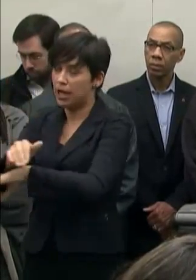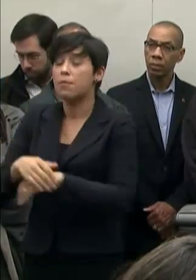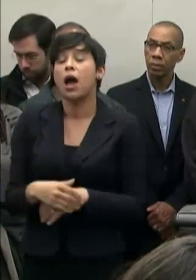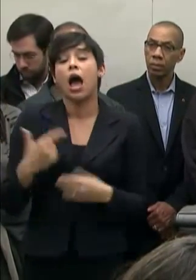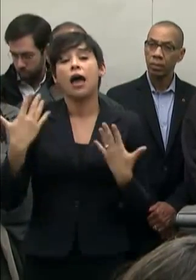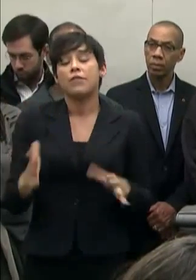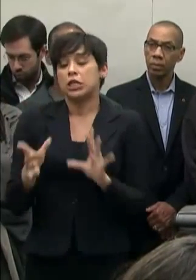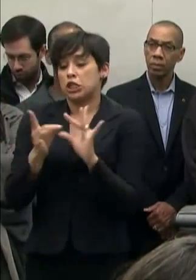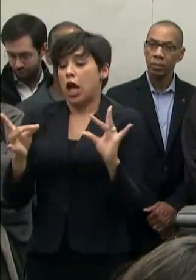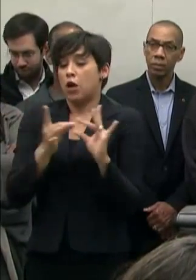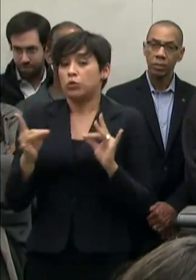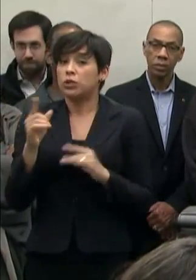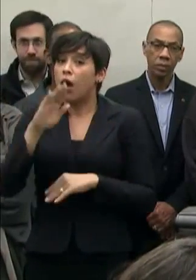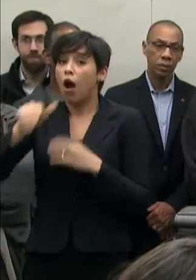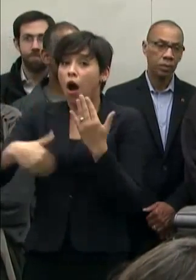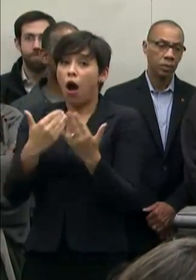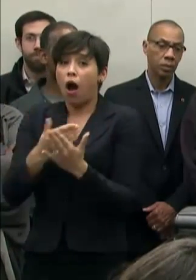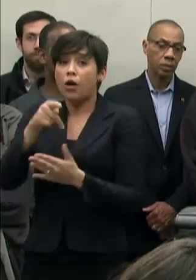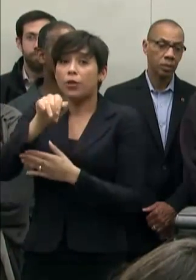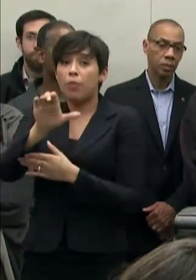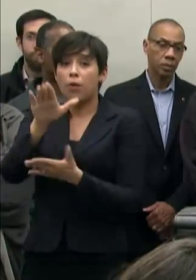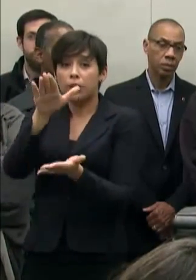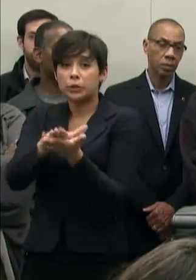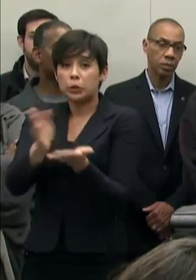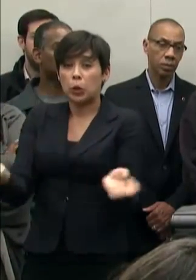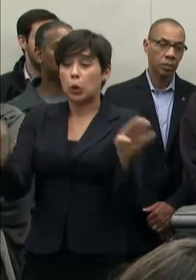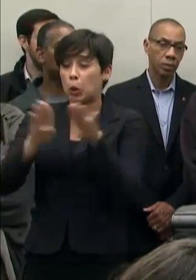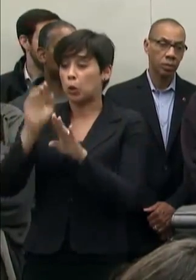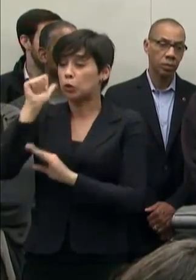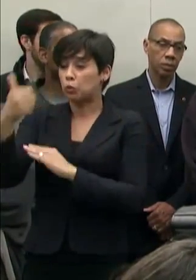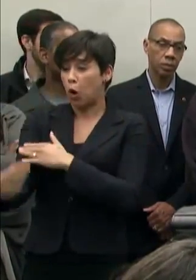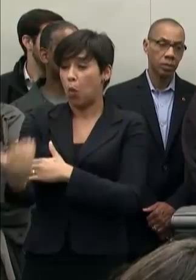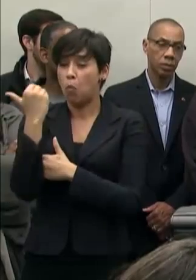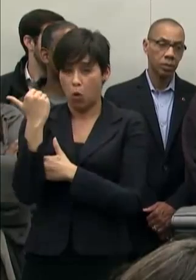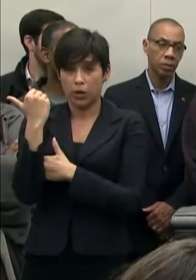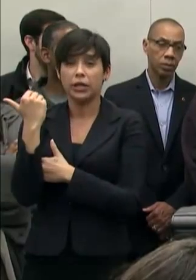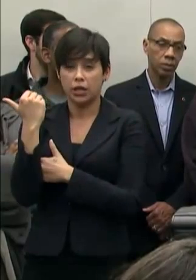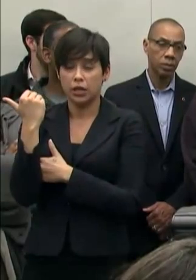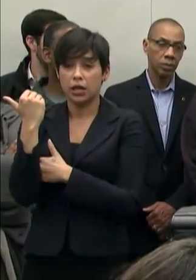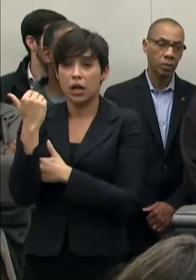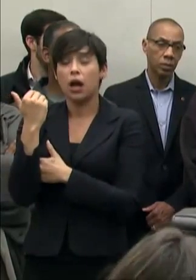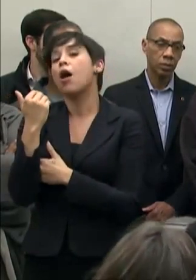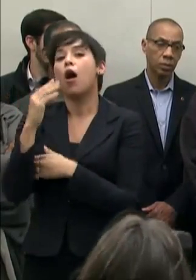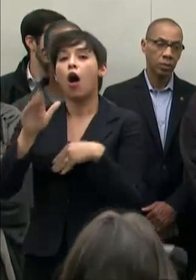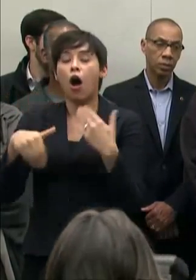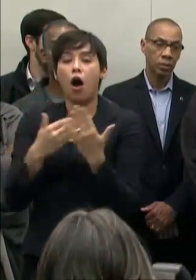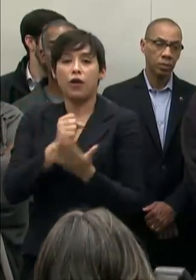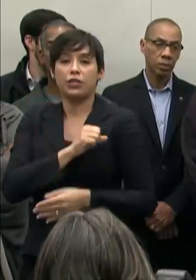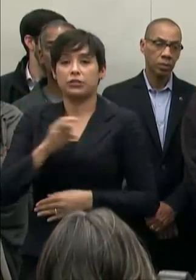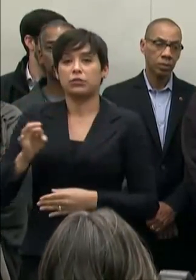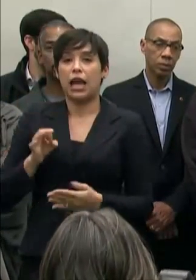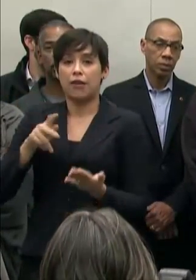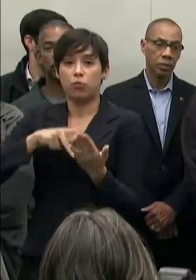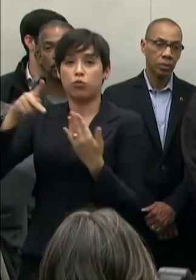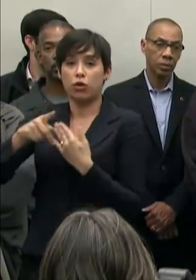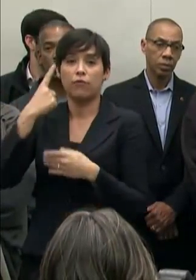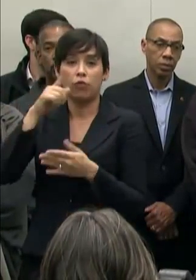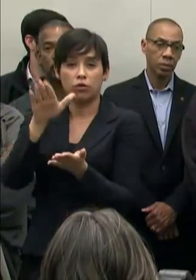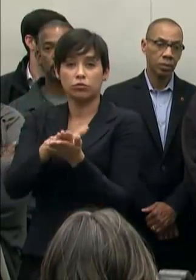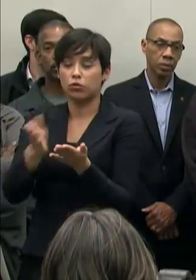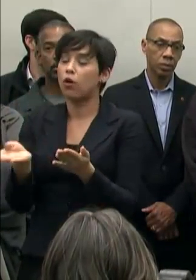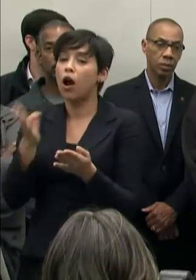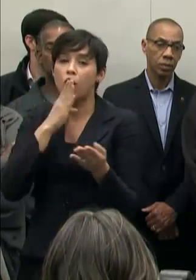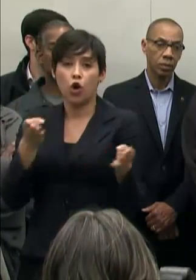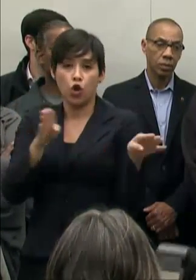all public schools are closed tomorrow morning, Monday. All school-based after-school programs are closed tomorrow as well, as are most